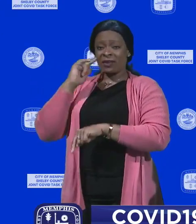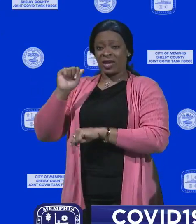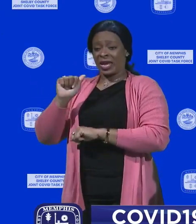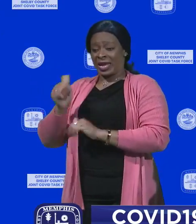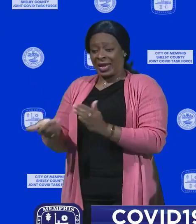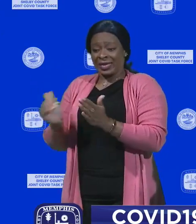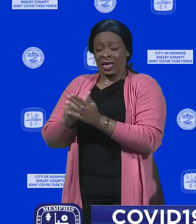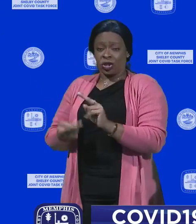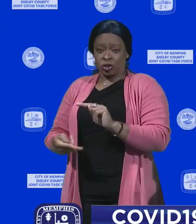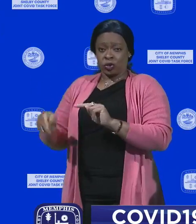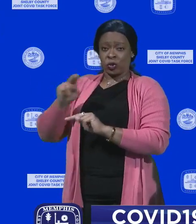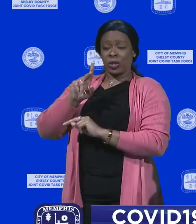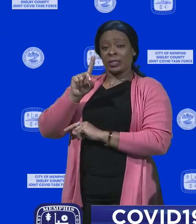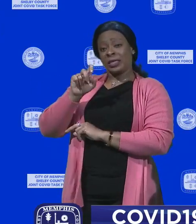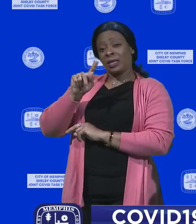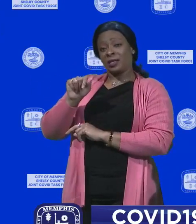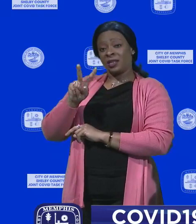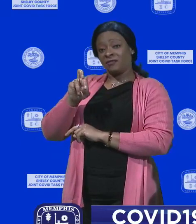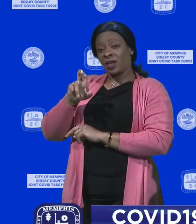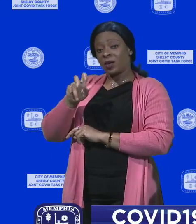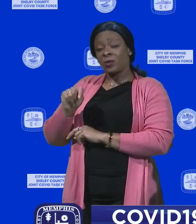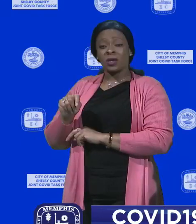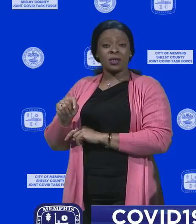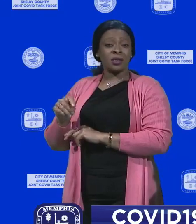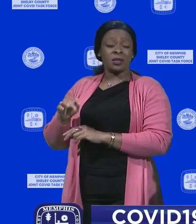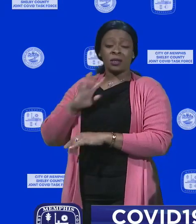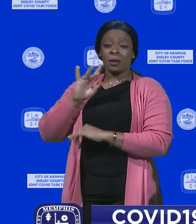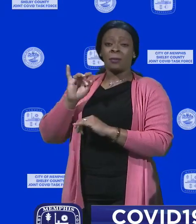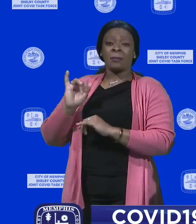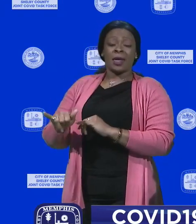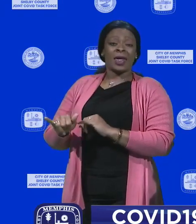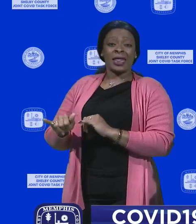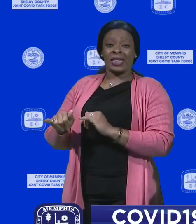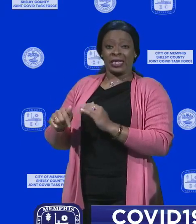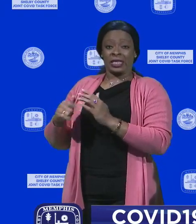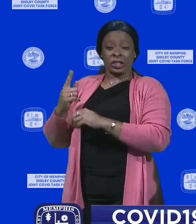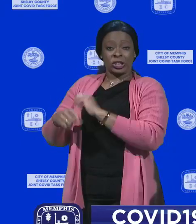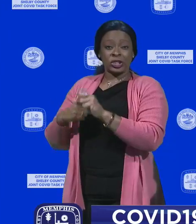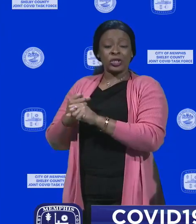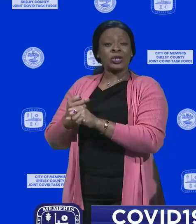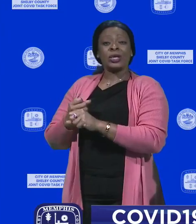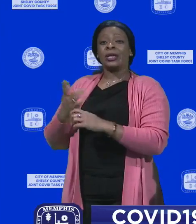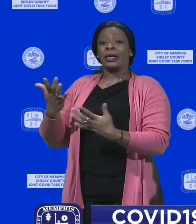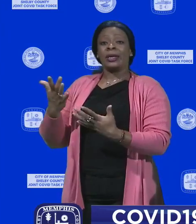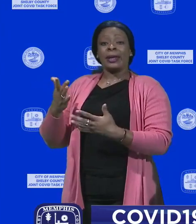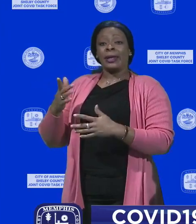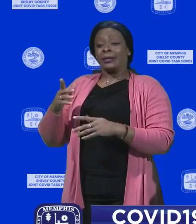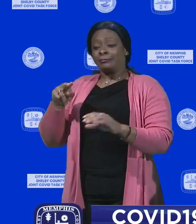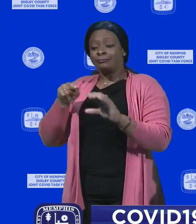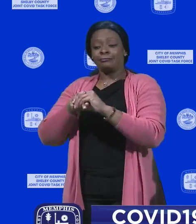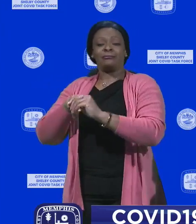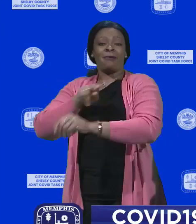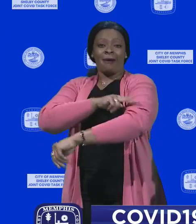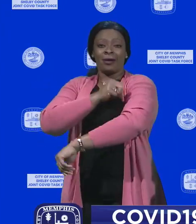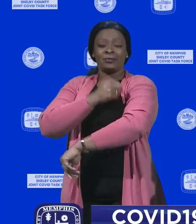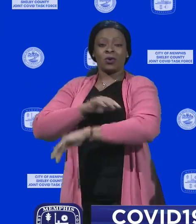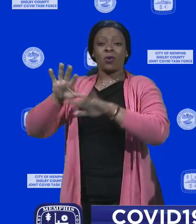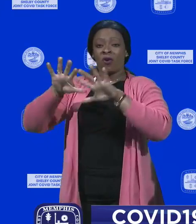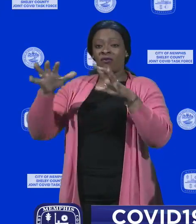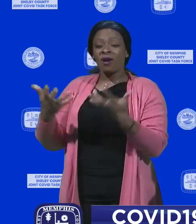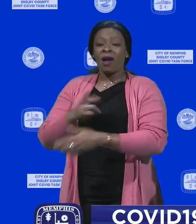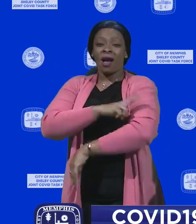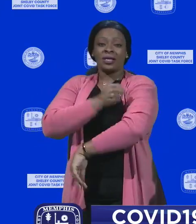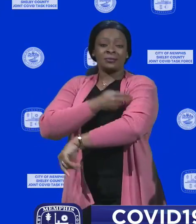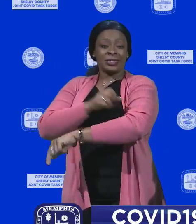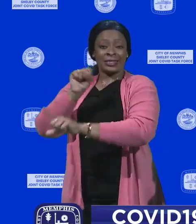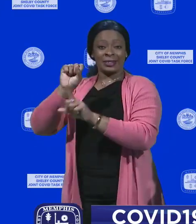with the Delta variant in terms of, and we've been talking about this for over a year, but in terms of occupancy in hospitals and overwhelming our hospital